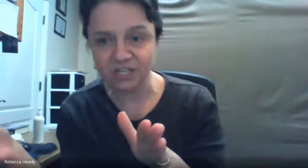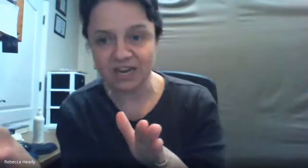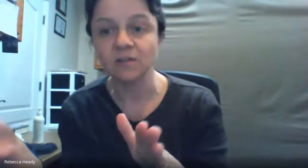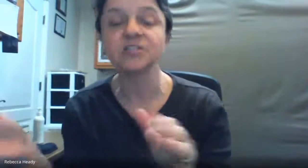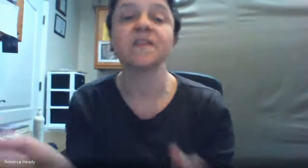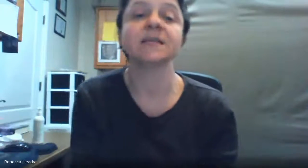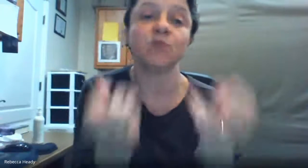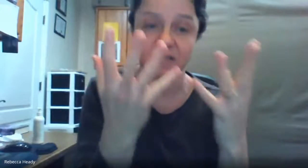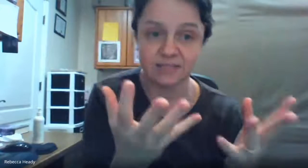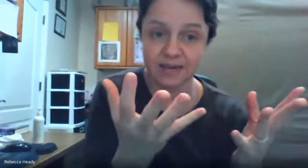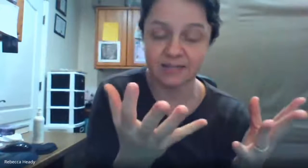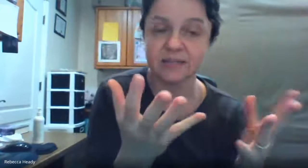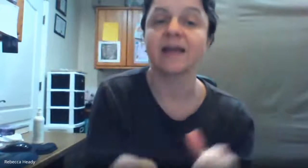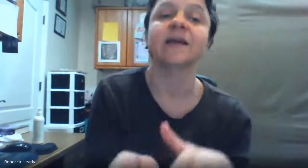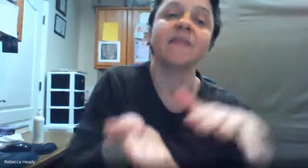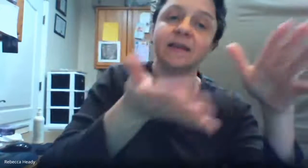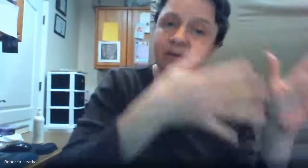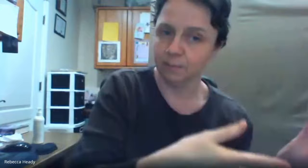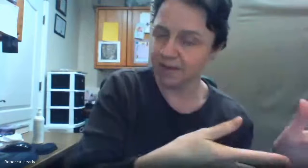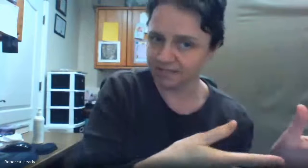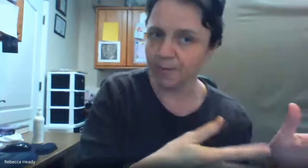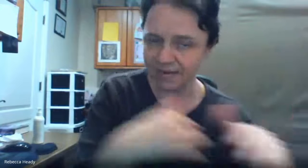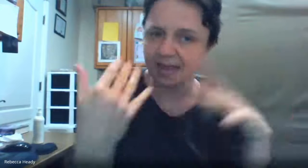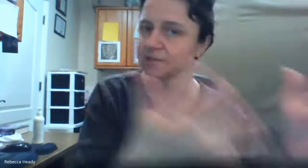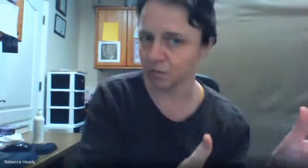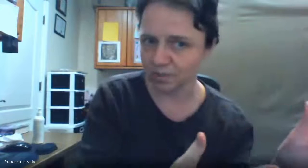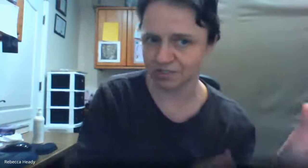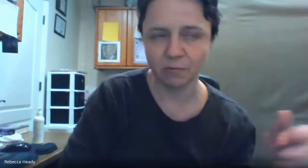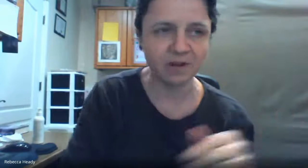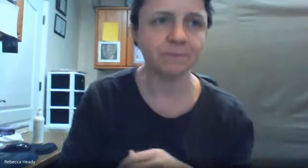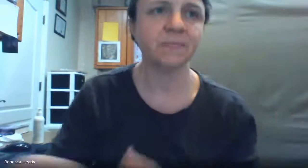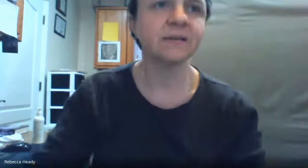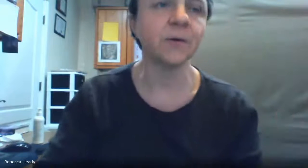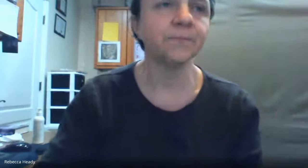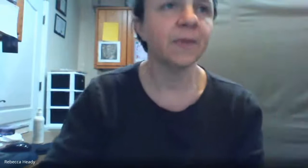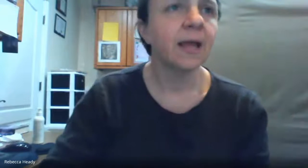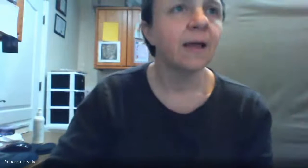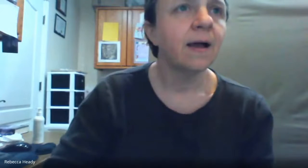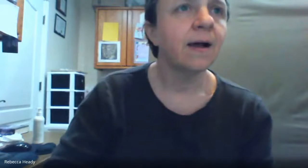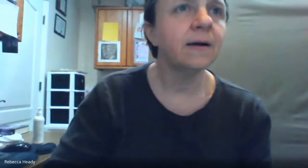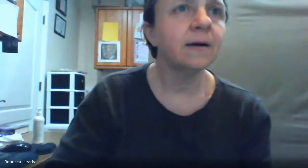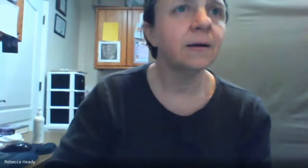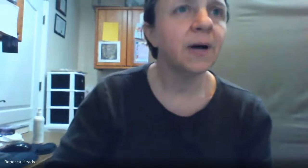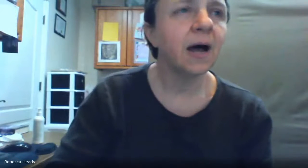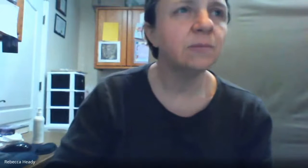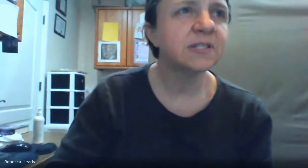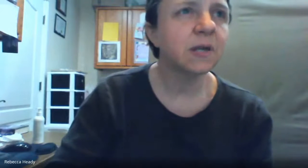question in English and then practice signing it and sign, and then pick somebody to answer the question for you. So I'm just gonna